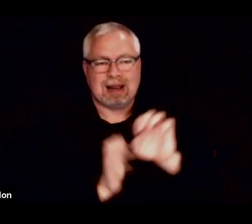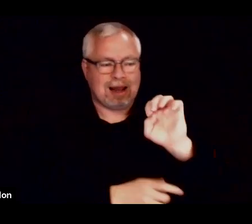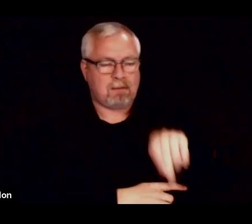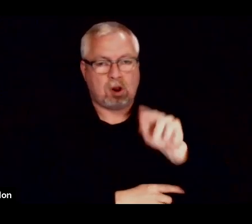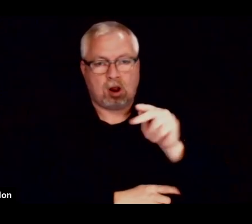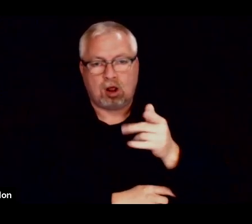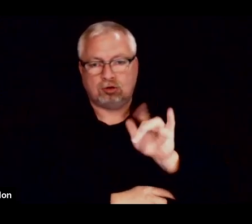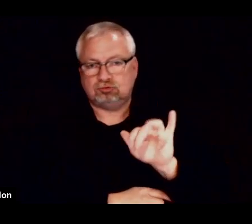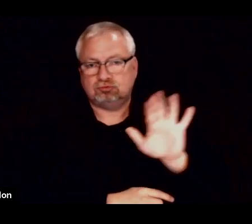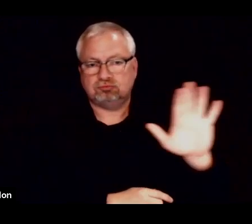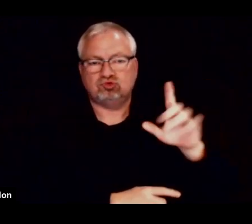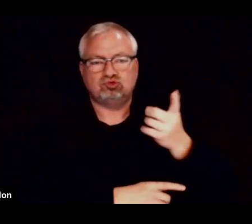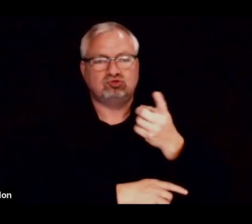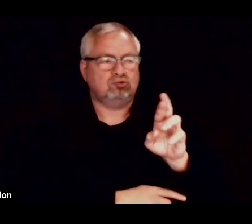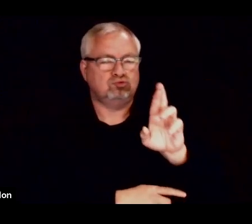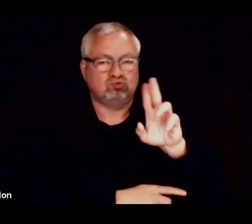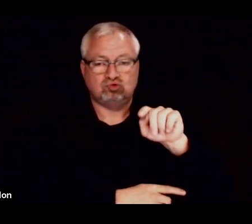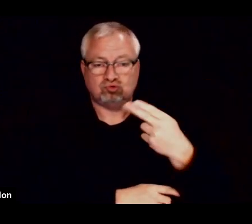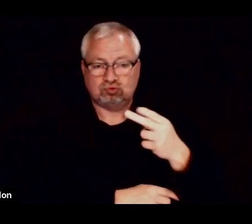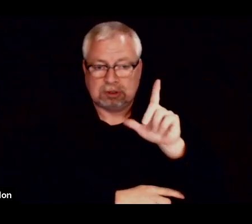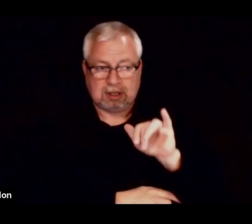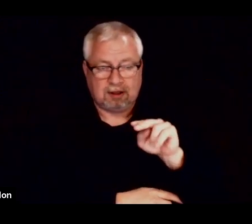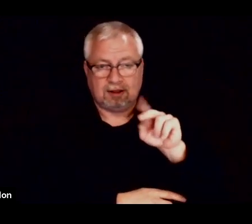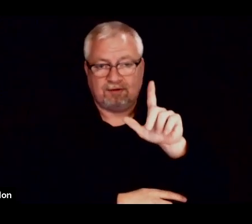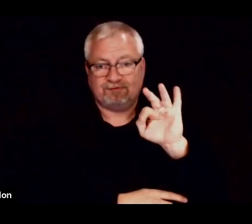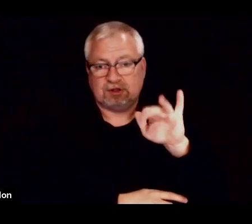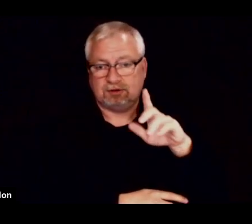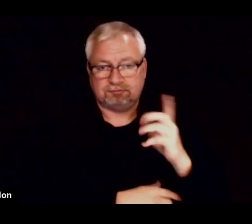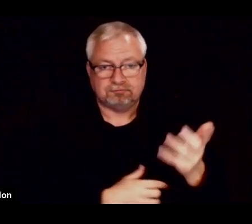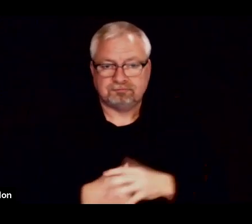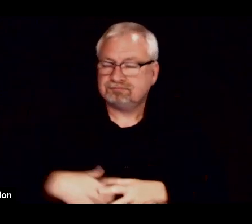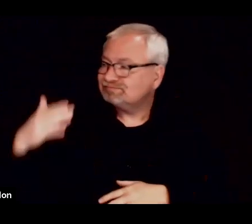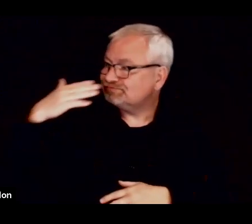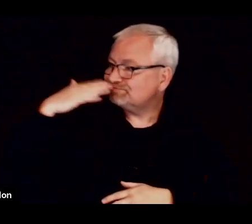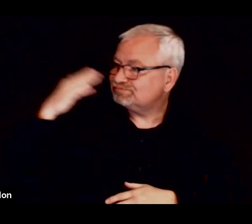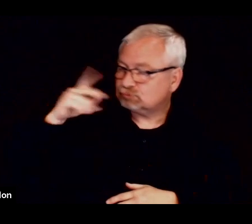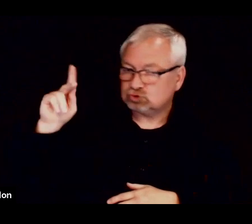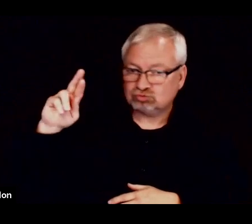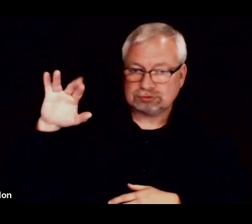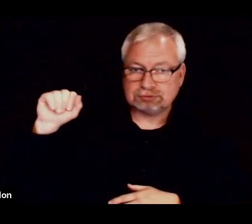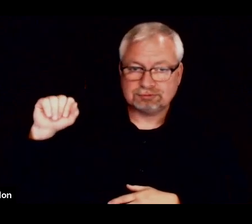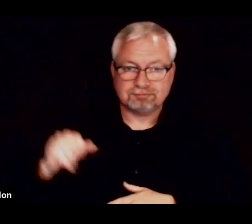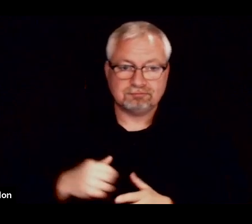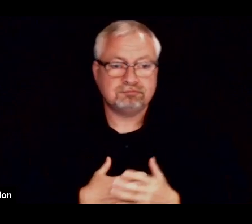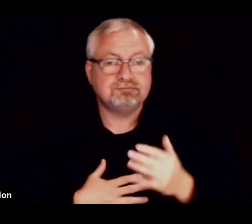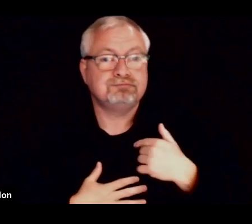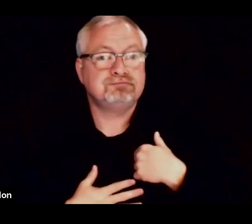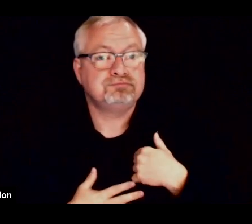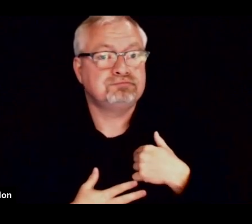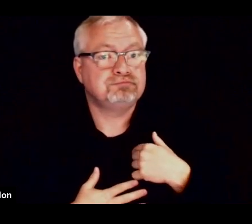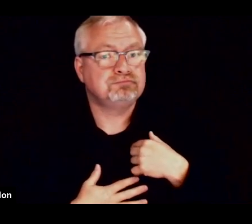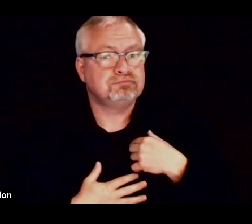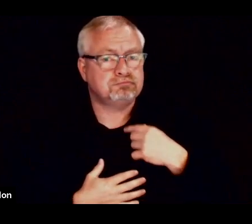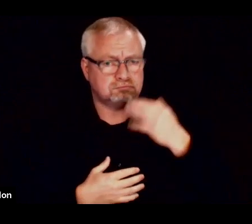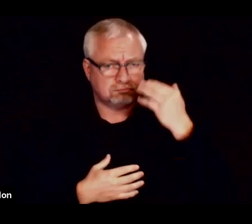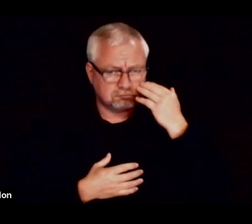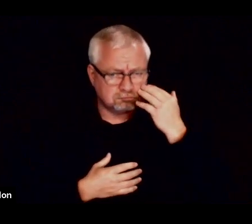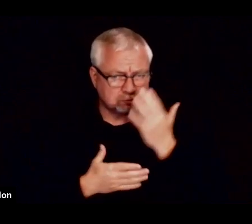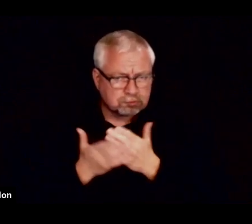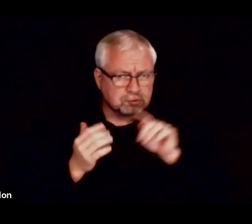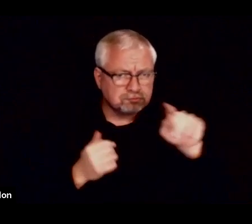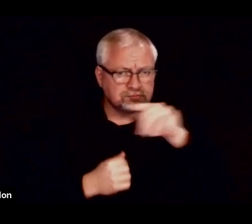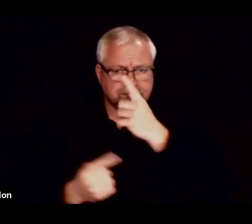Thank you very much, Chris. So I understand that there have been some questions around serology.